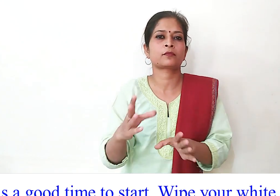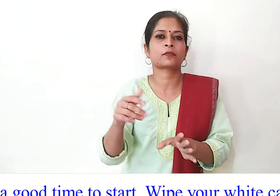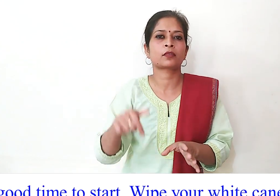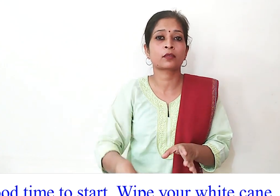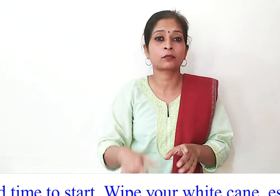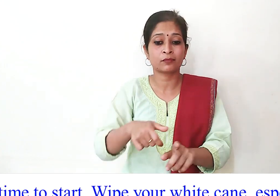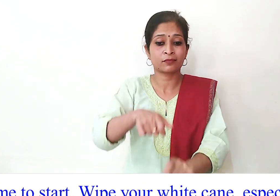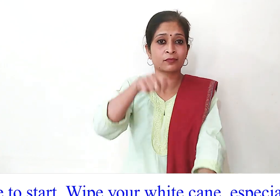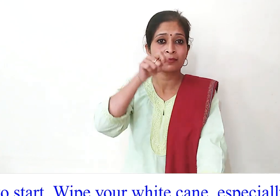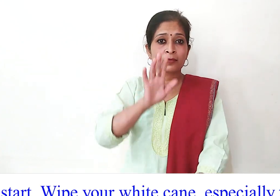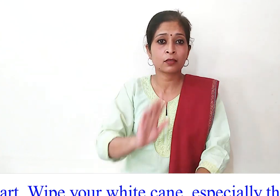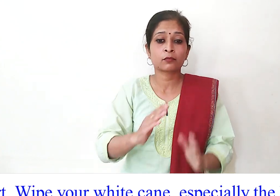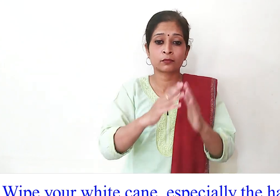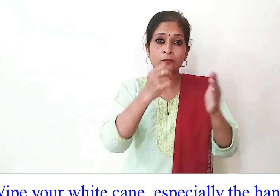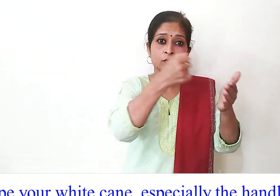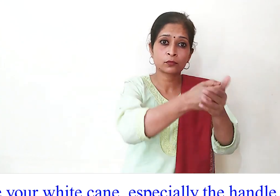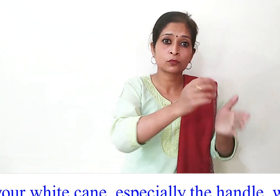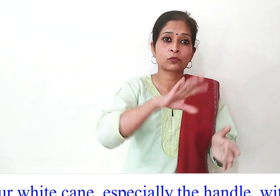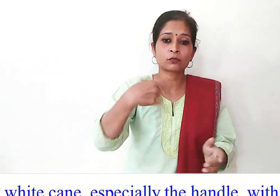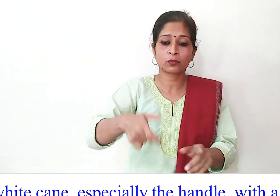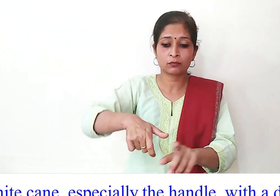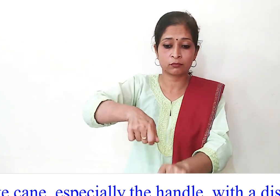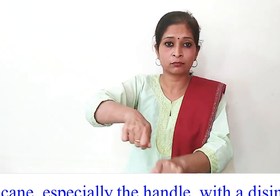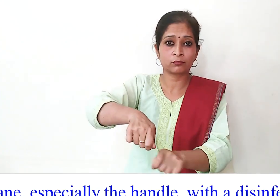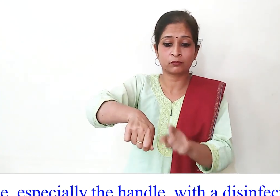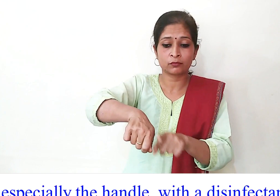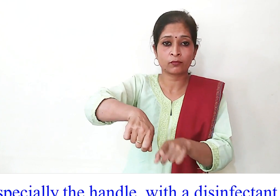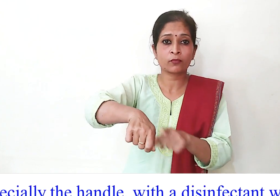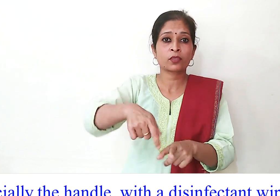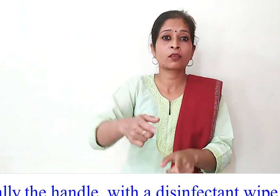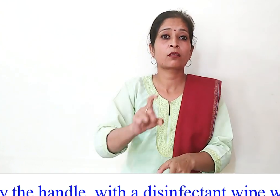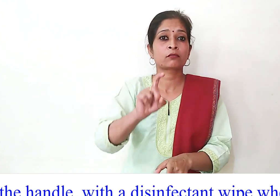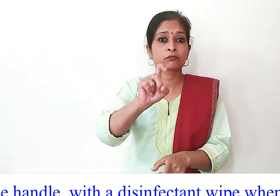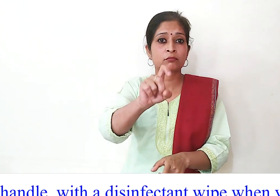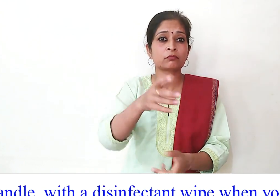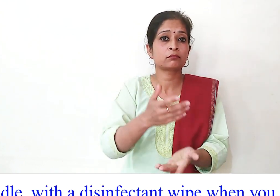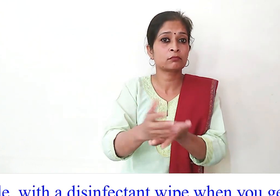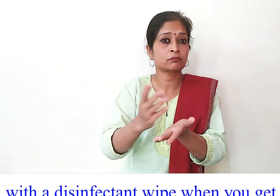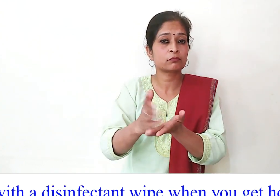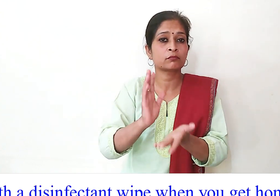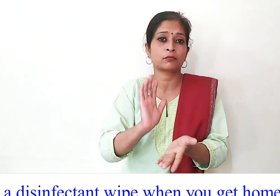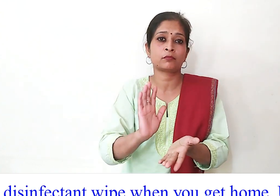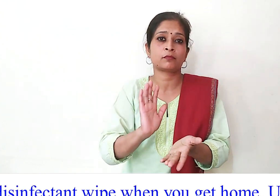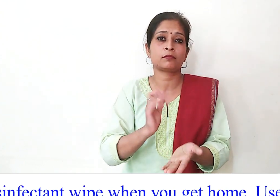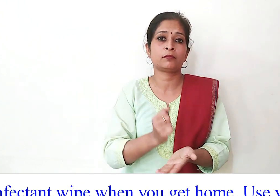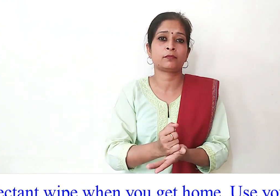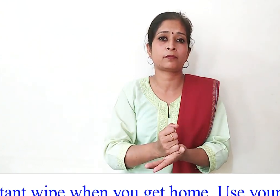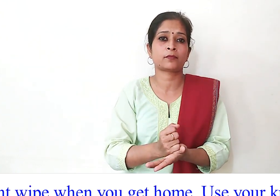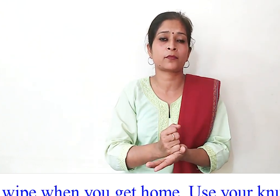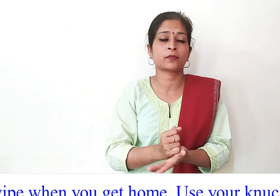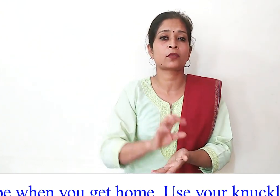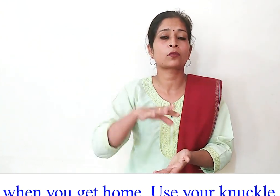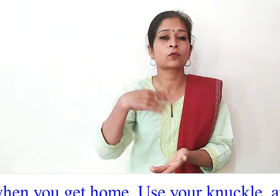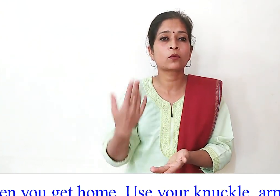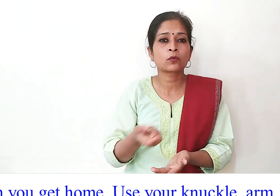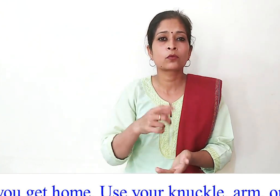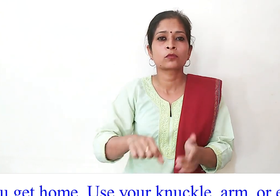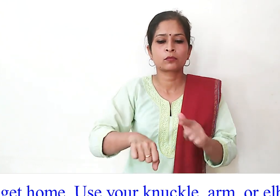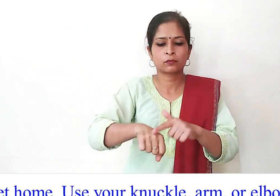cane, especially the handle, with a disinfectant wipe when you get home. Use your knuckle, arm